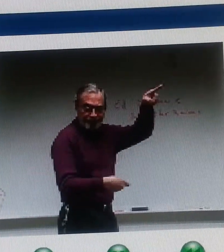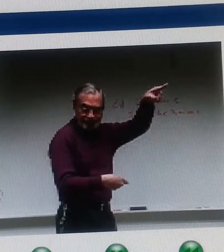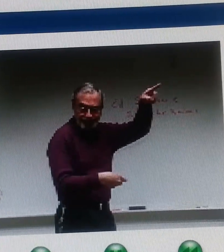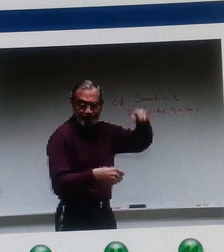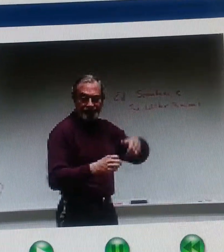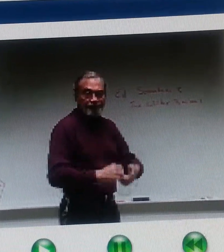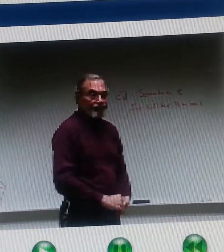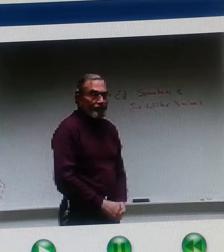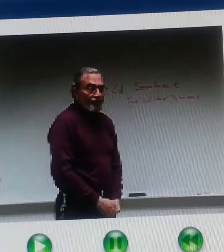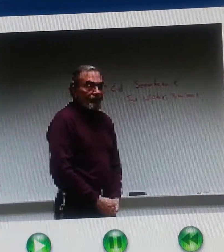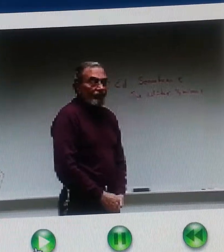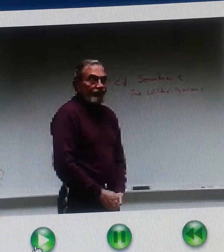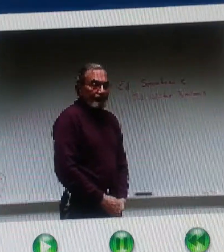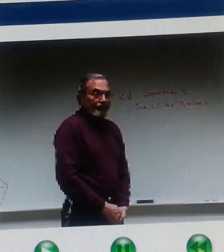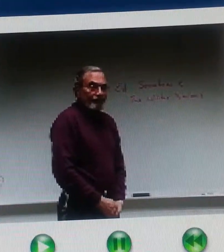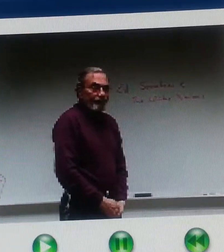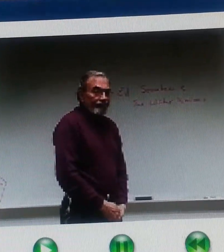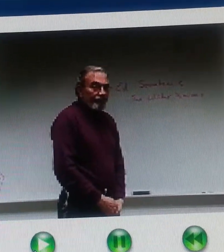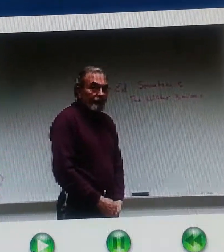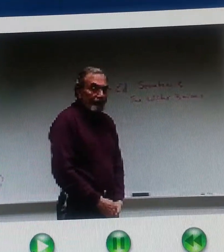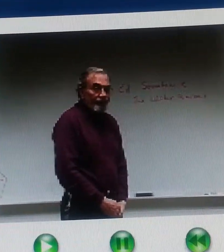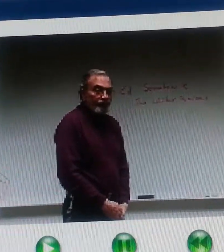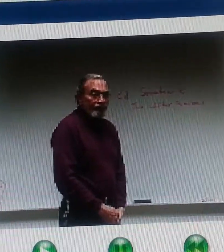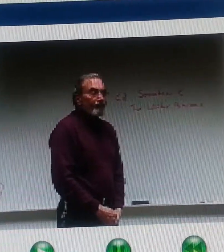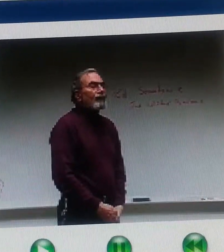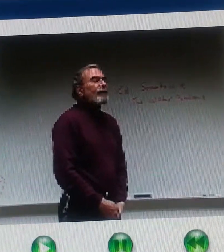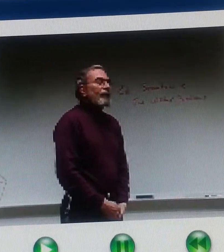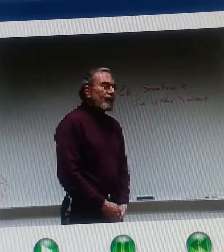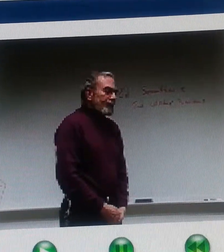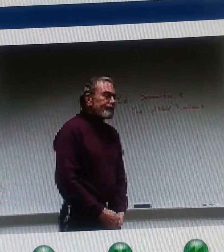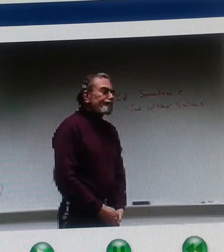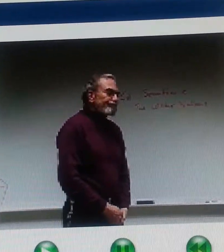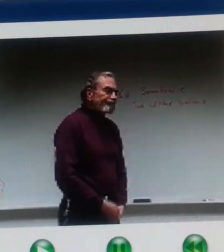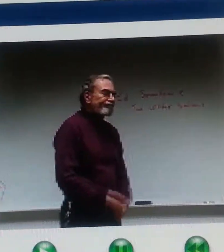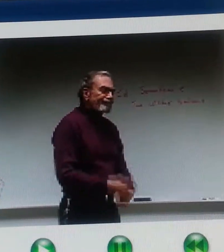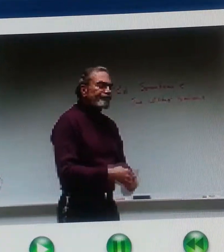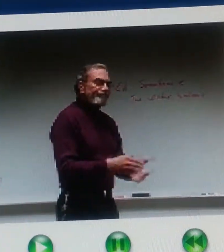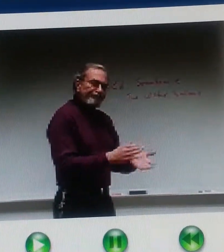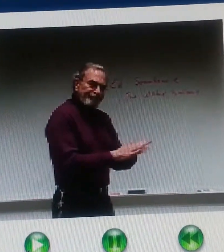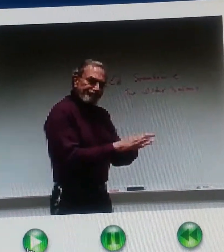And he said, you were playing with the electricity, weren't you? You tampered with it.